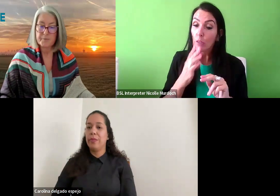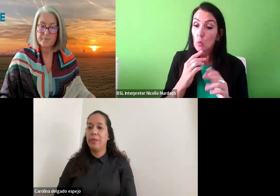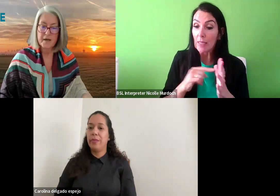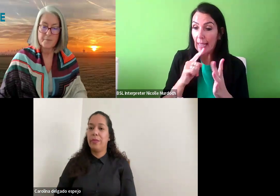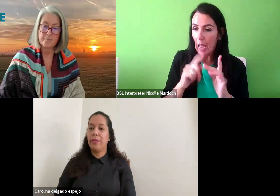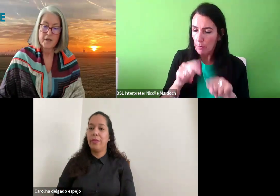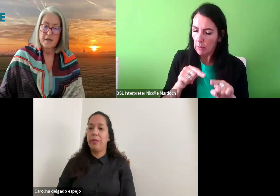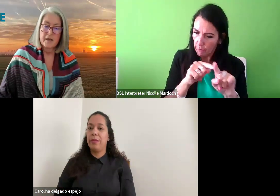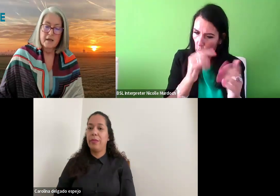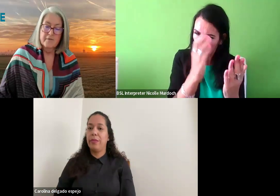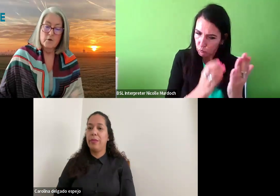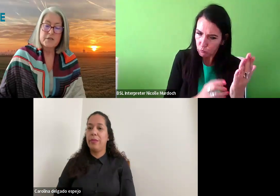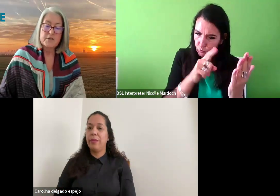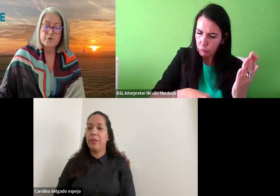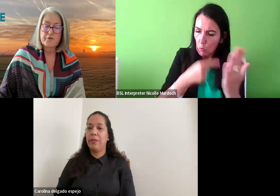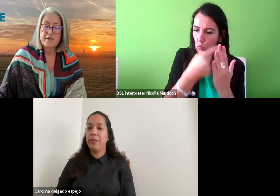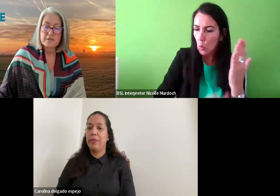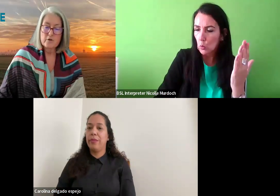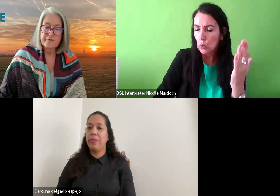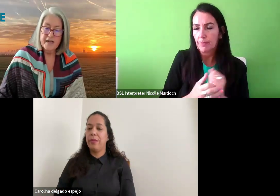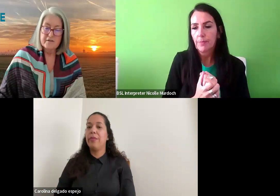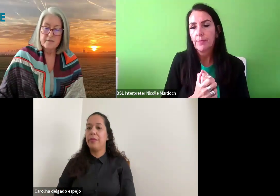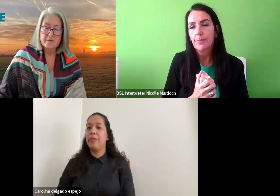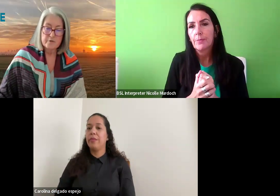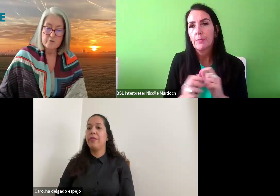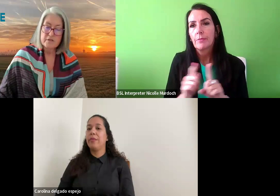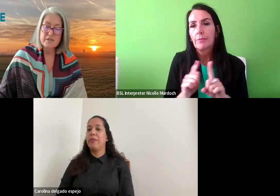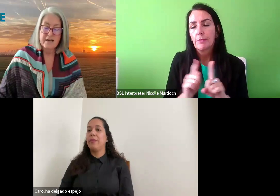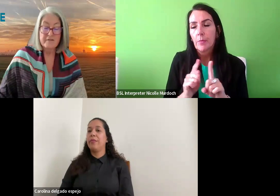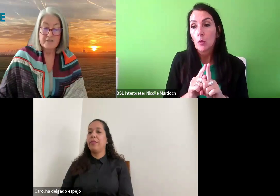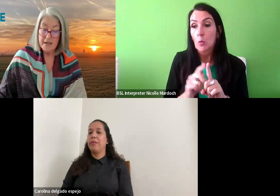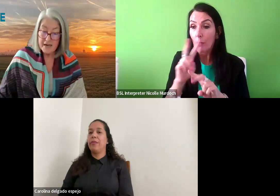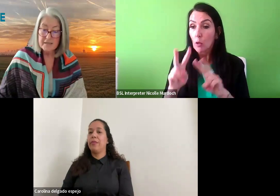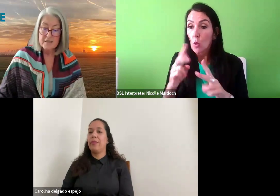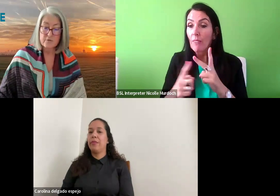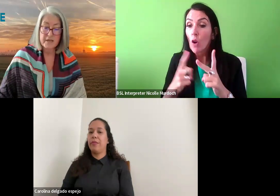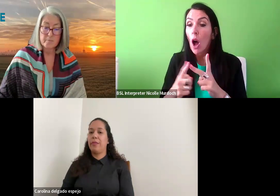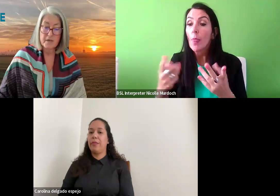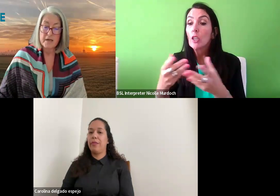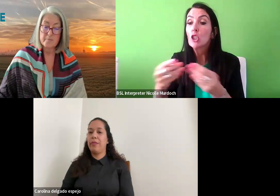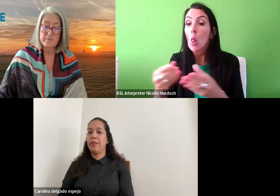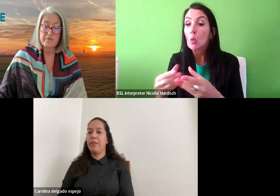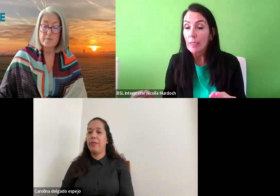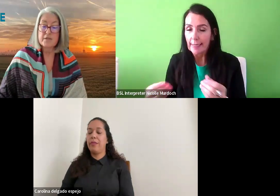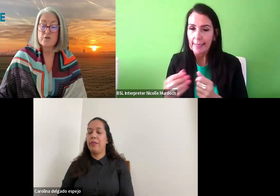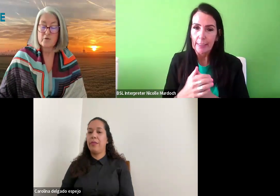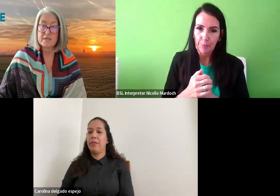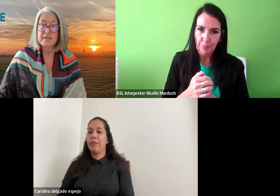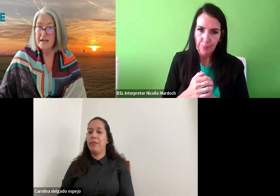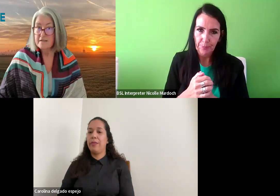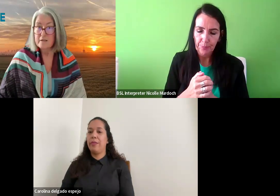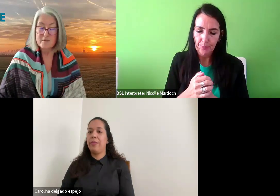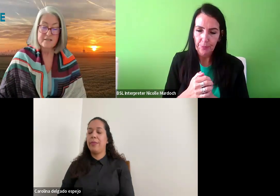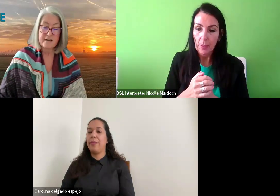work. We also need to push vendors to offer equitable solutions and equitable access to them. We must ensure